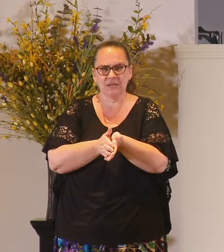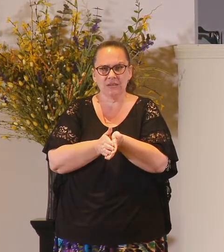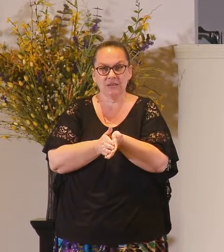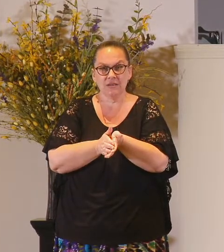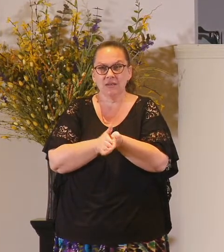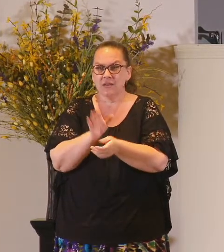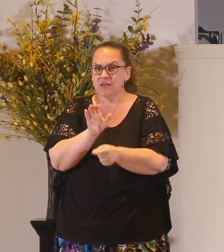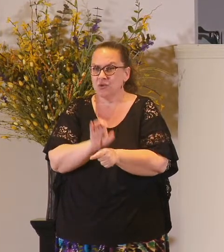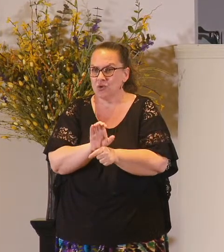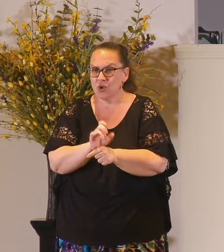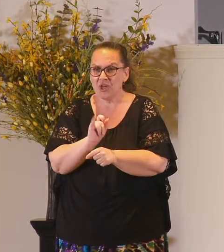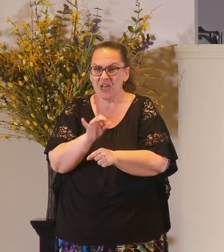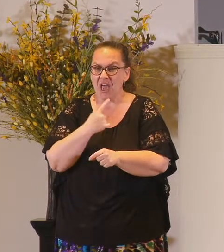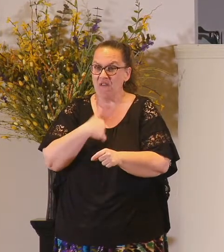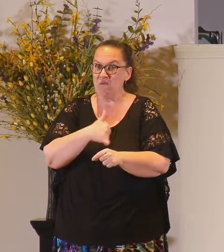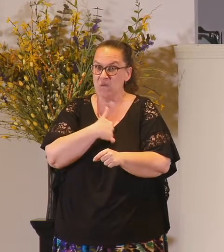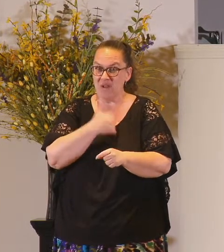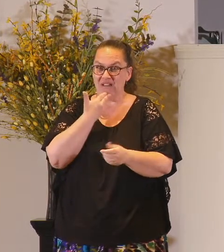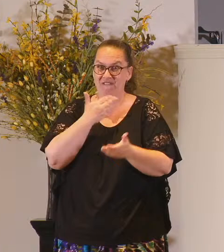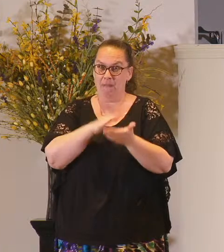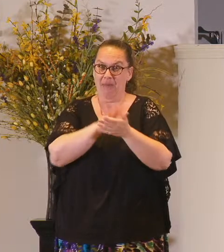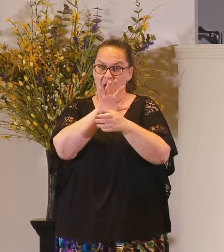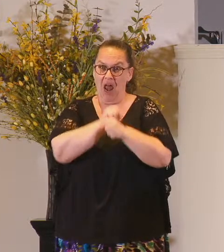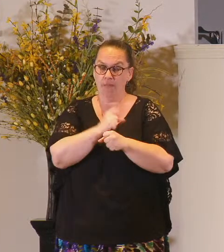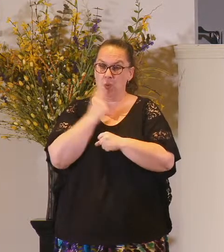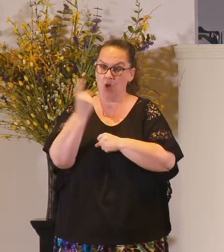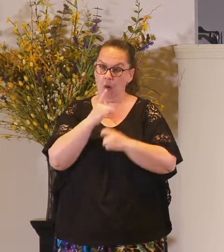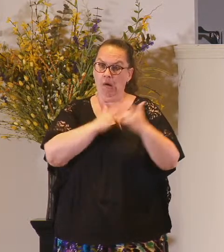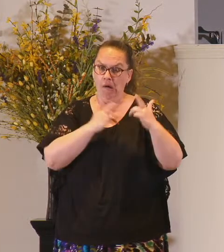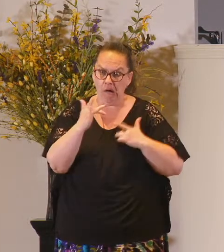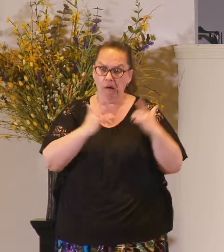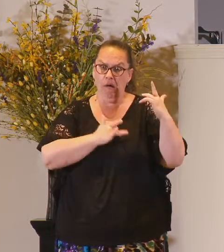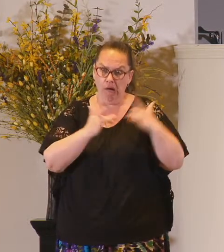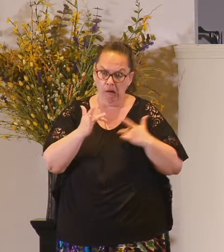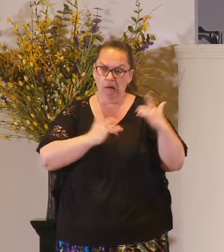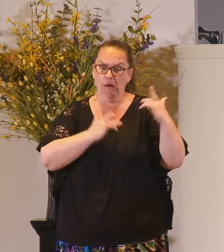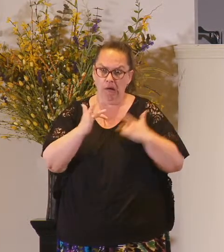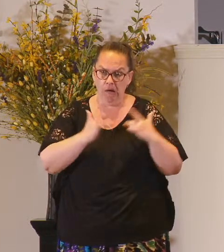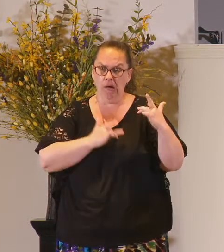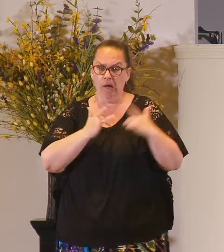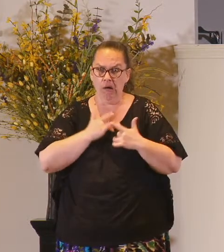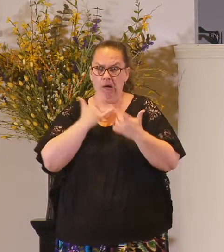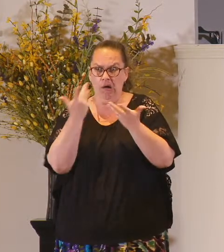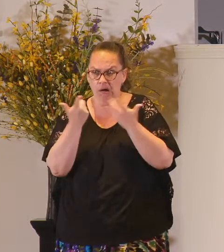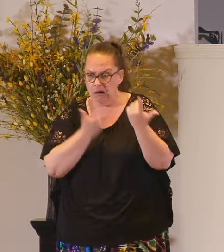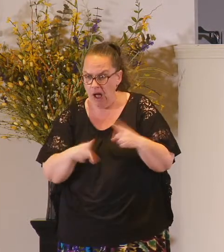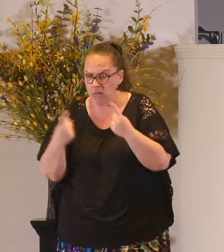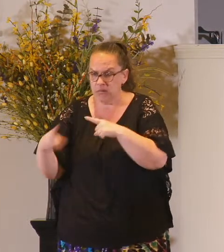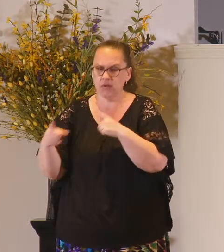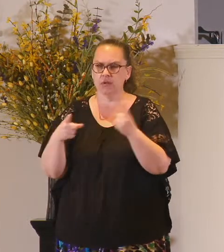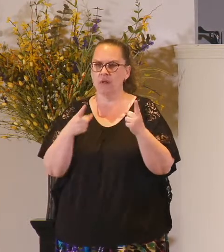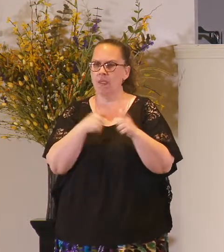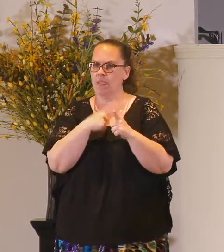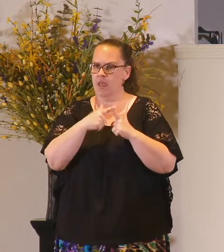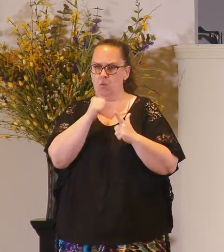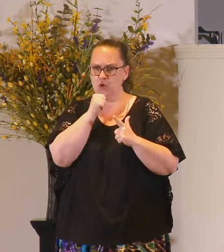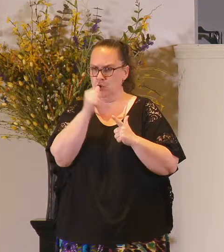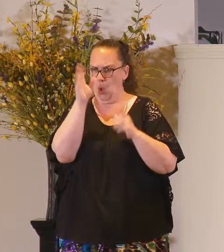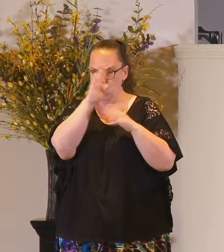And church, if we have a bad habit of worrying about bread, we have an equally bad habit of not worrying about